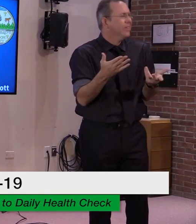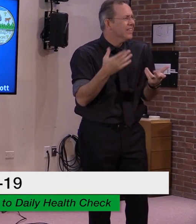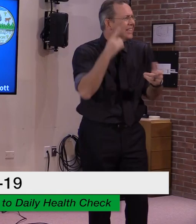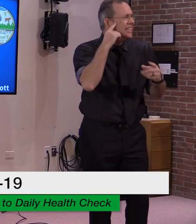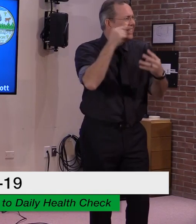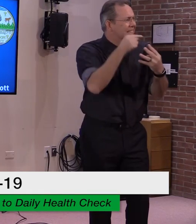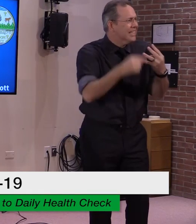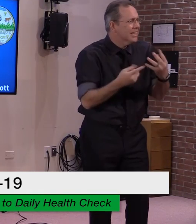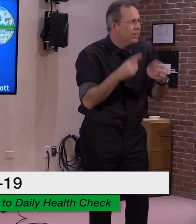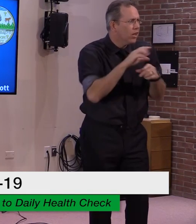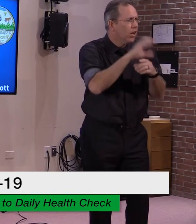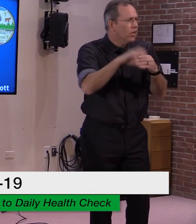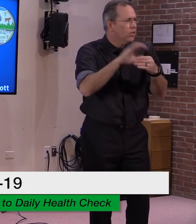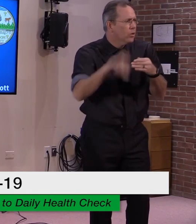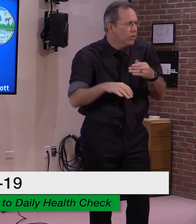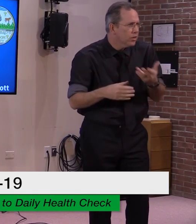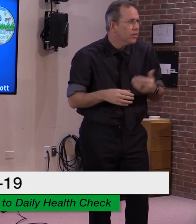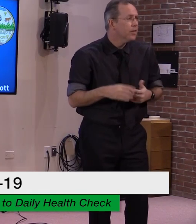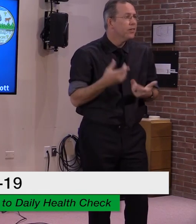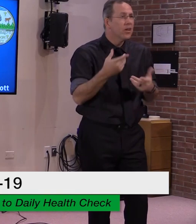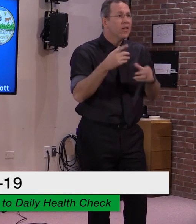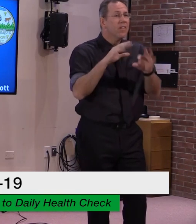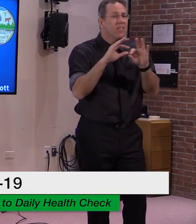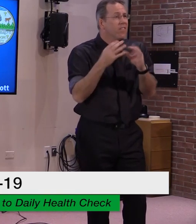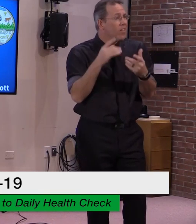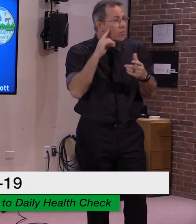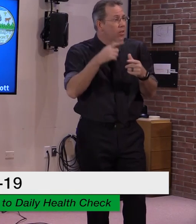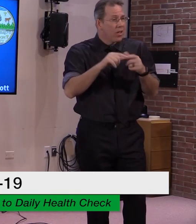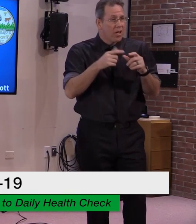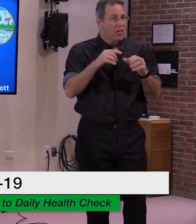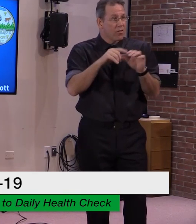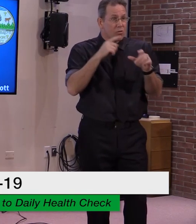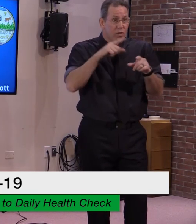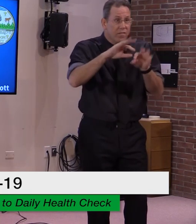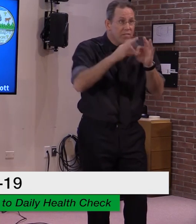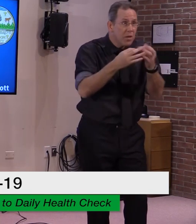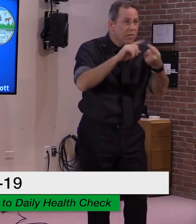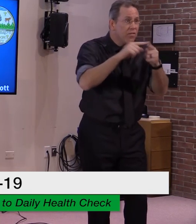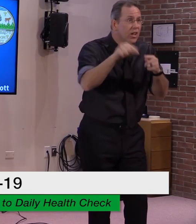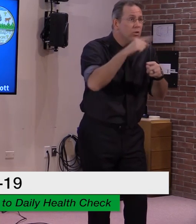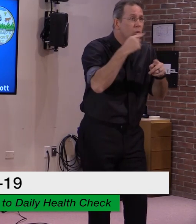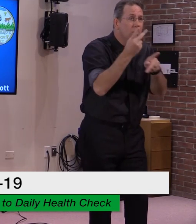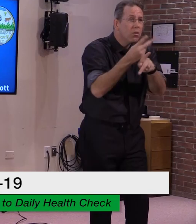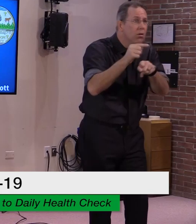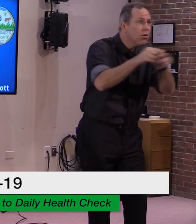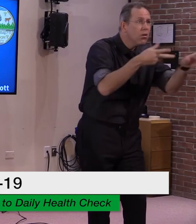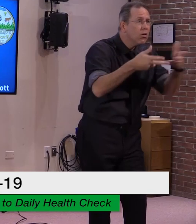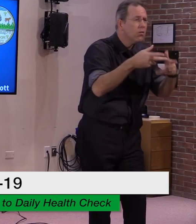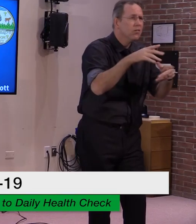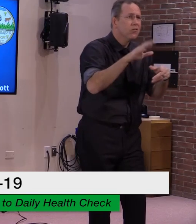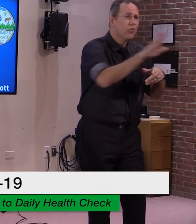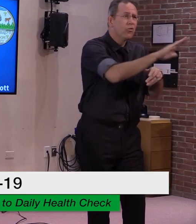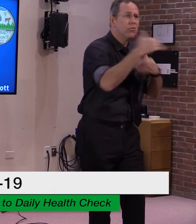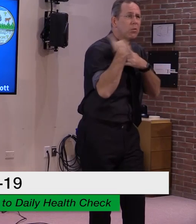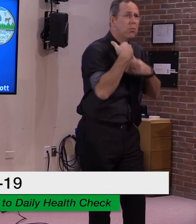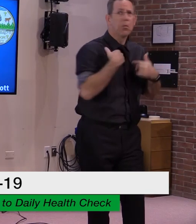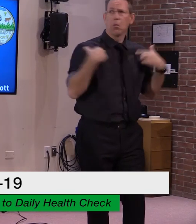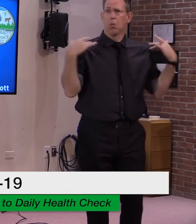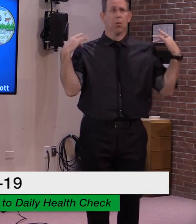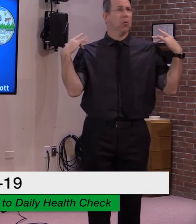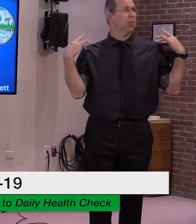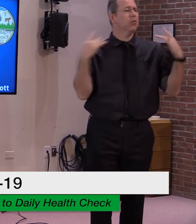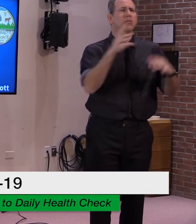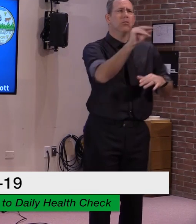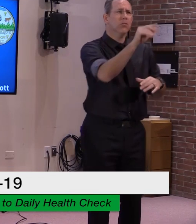truly in our hands and we all have a role to play so i'm asking you to help